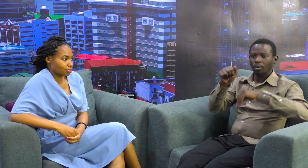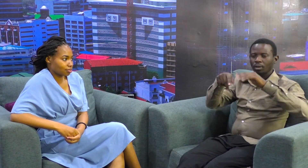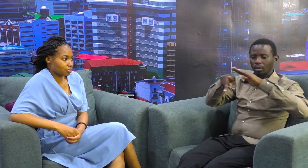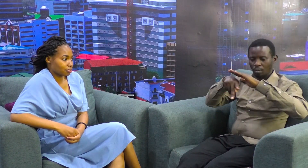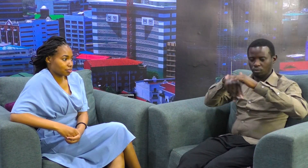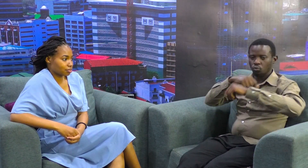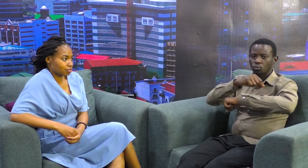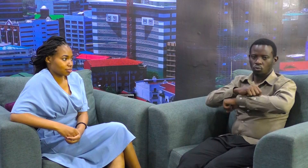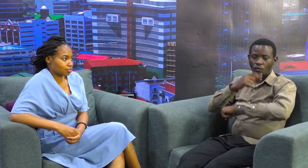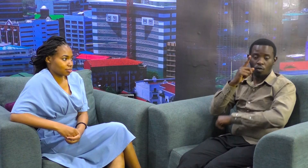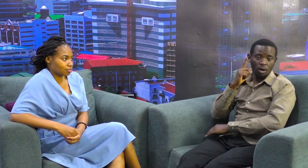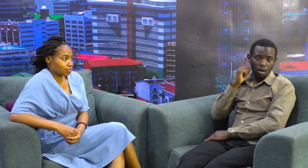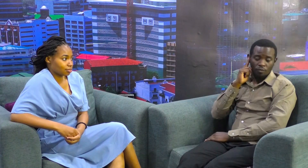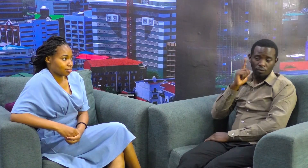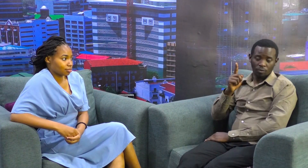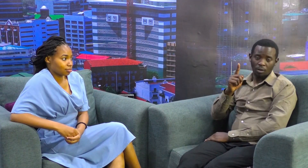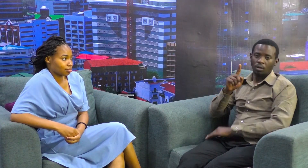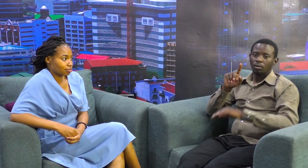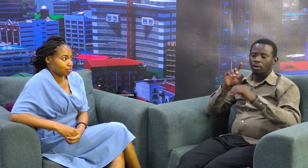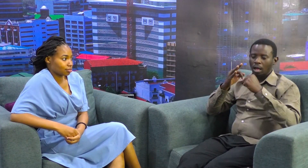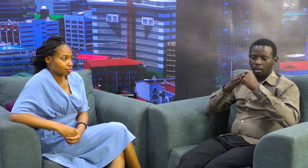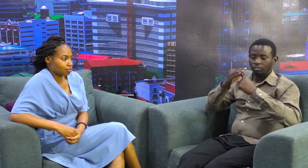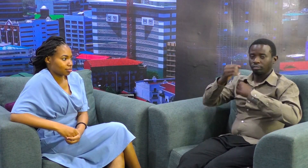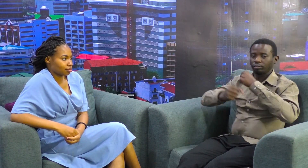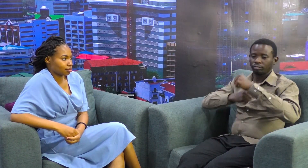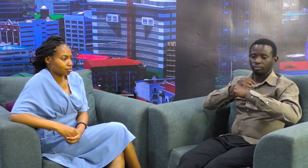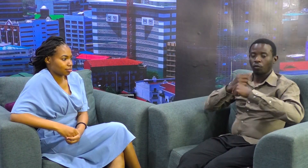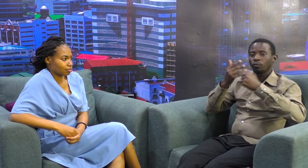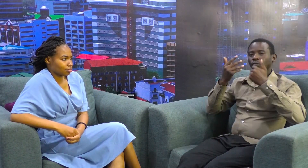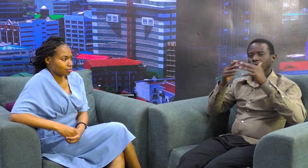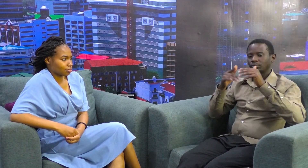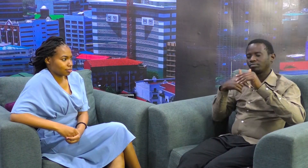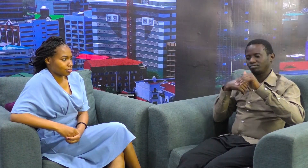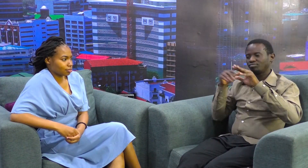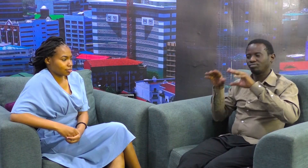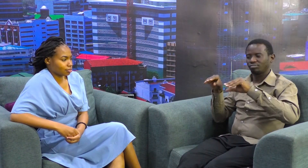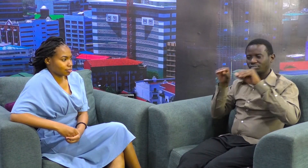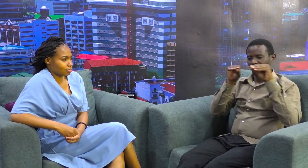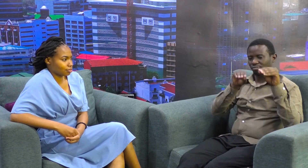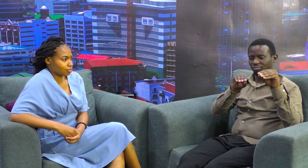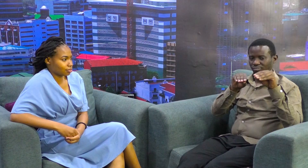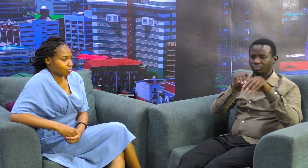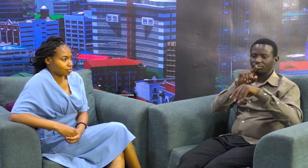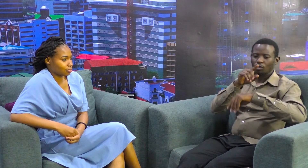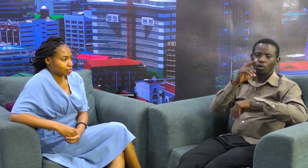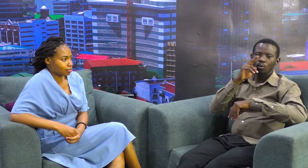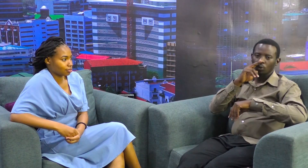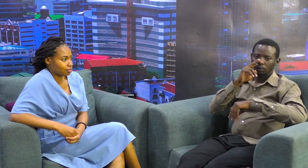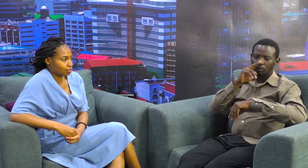Nyangoma Primary. That is where I studied, Nyangoma Primary School for the Deaf. And then I transited